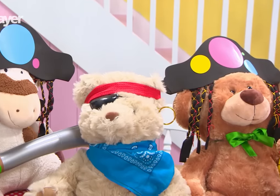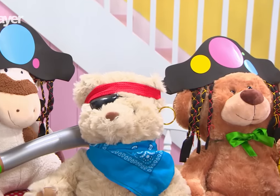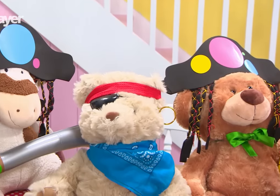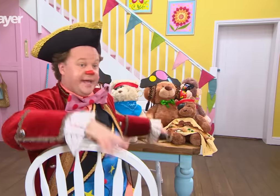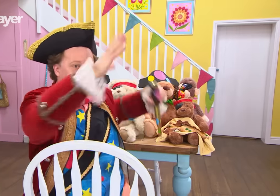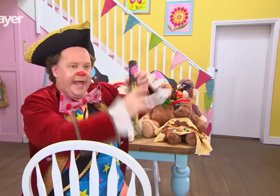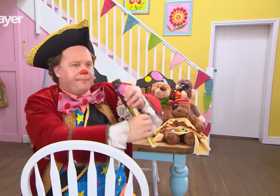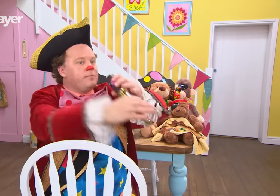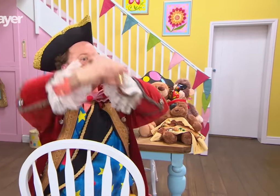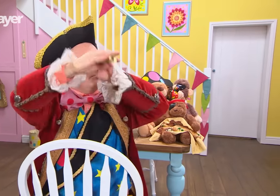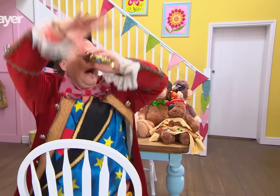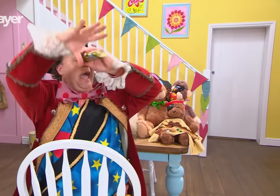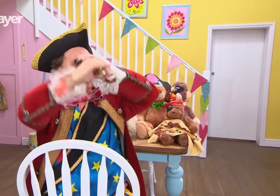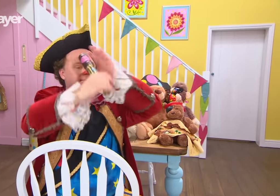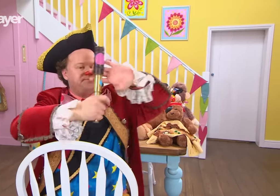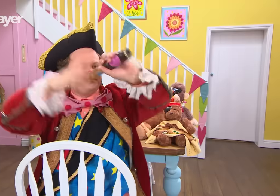Wait! Well, hey!